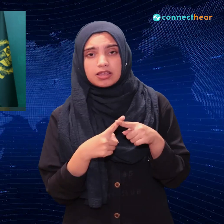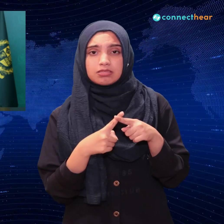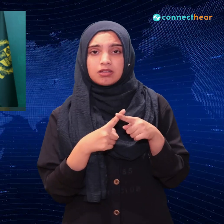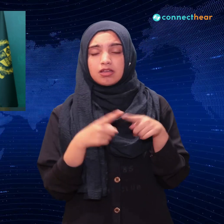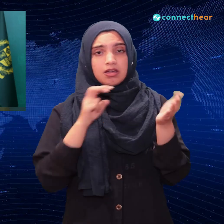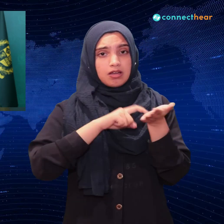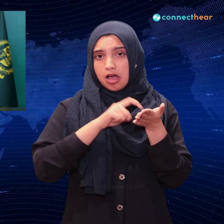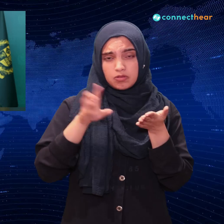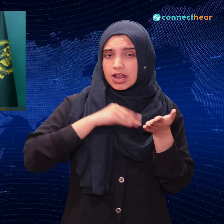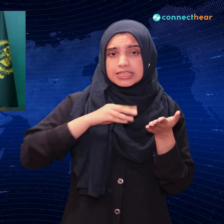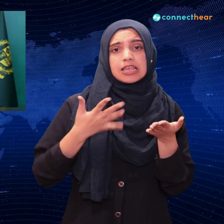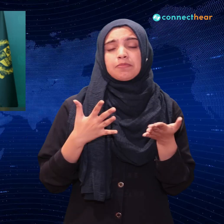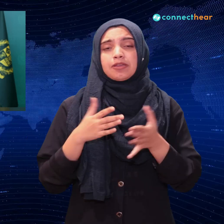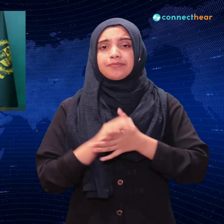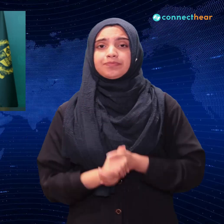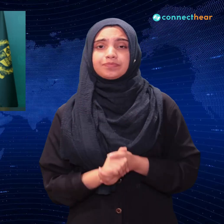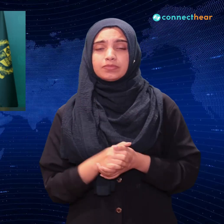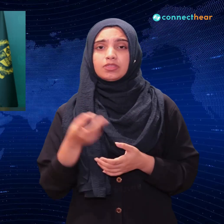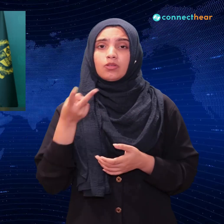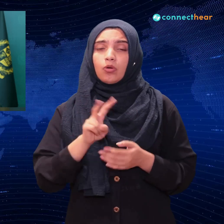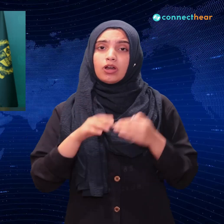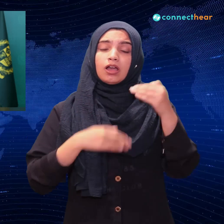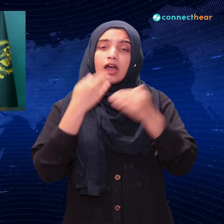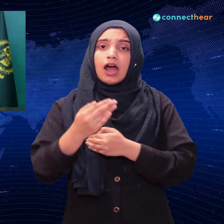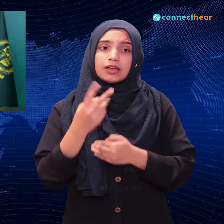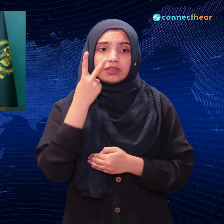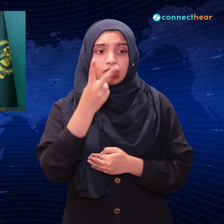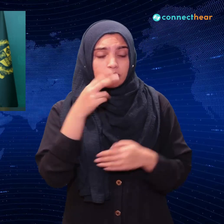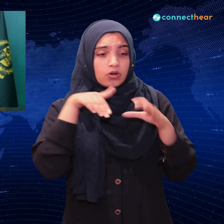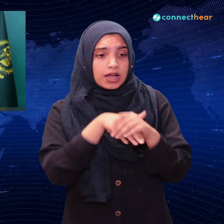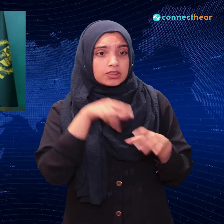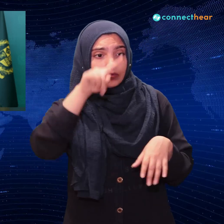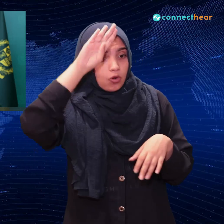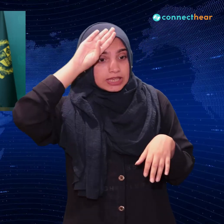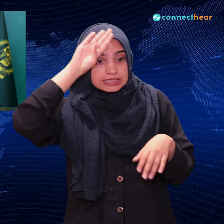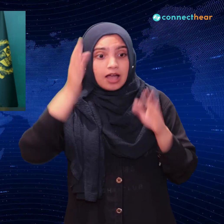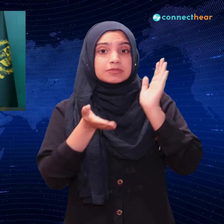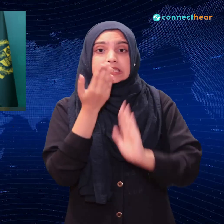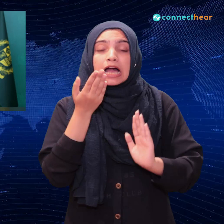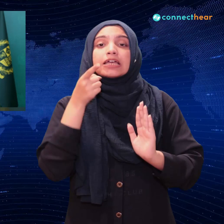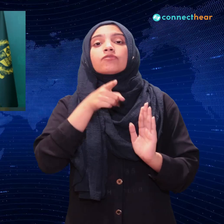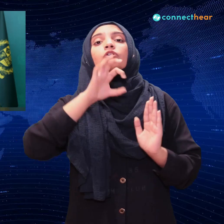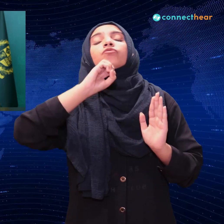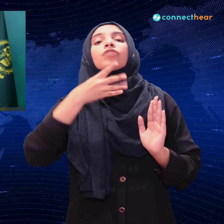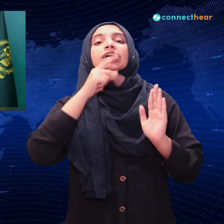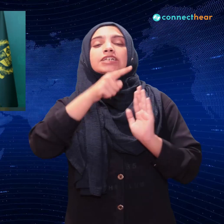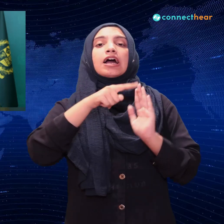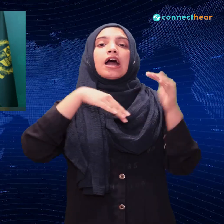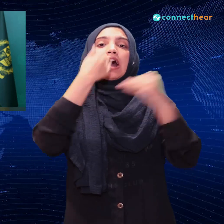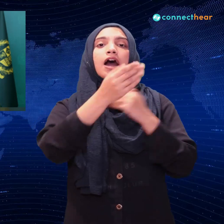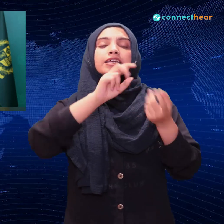territory and transform it from a Muslim majority into a Muslim minority.